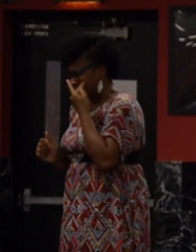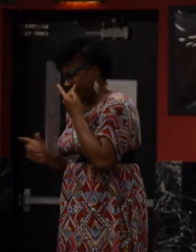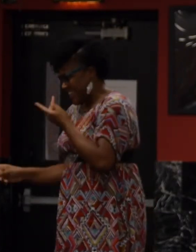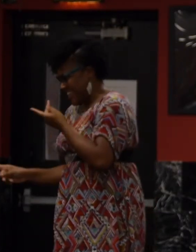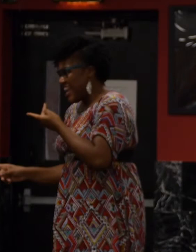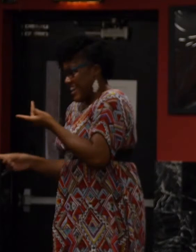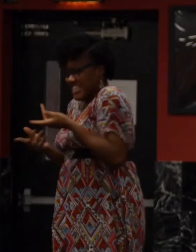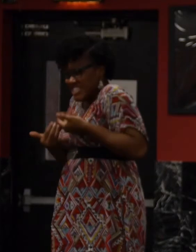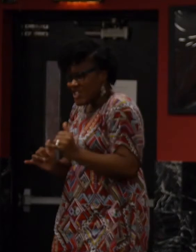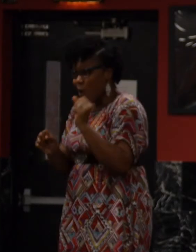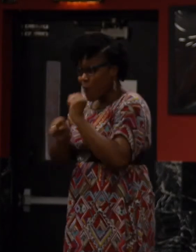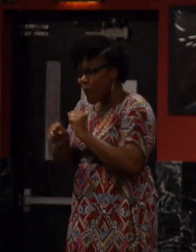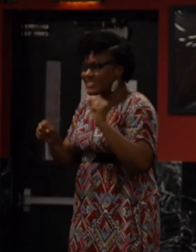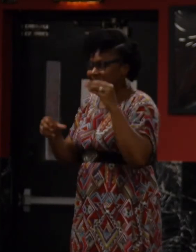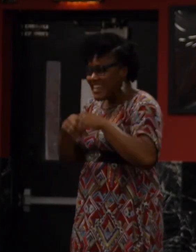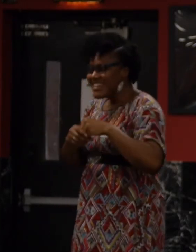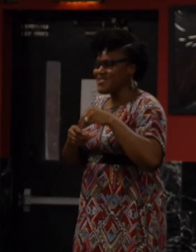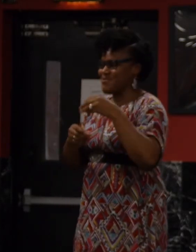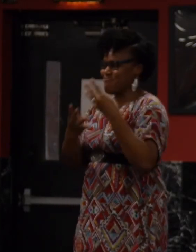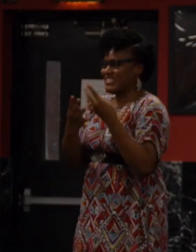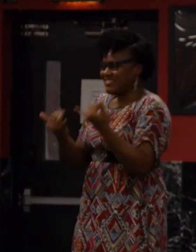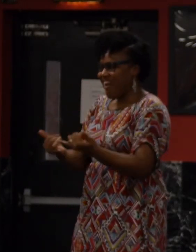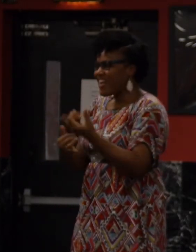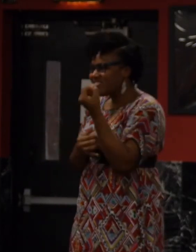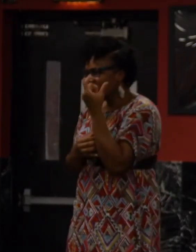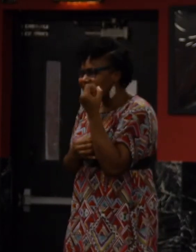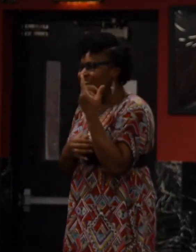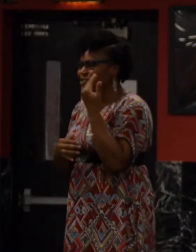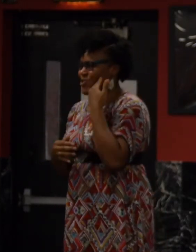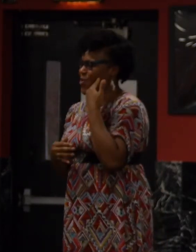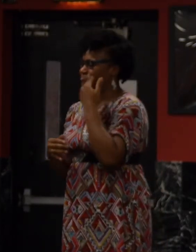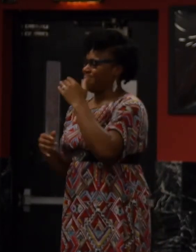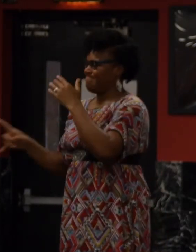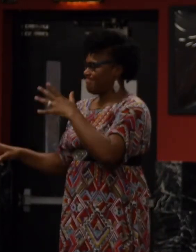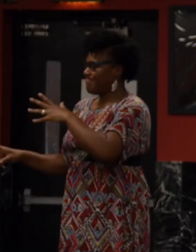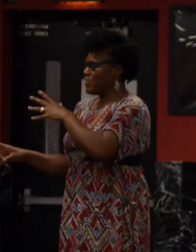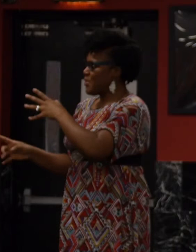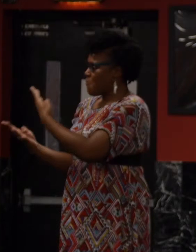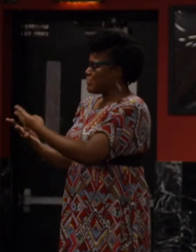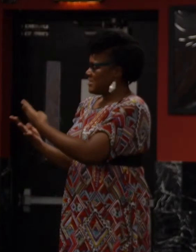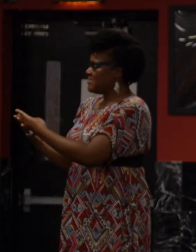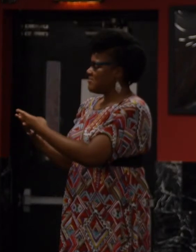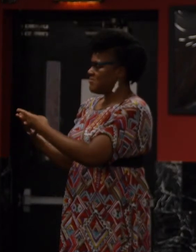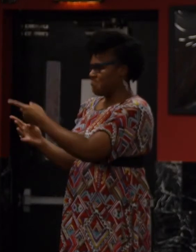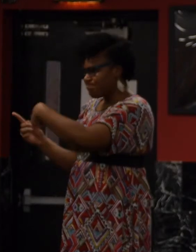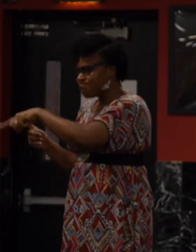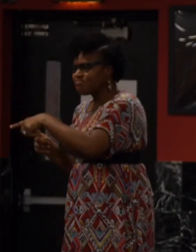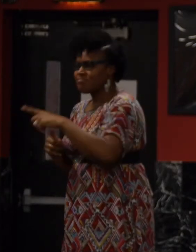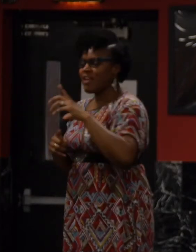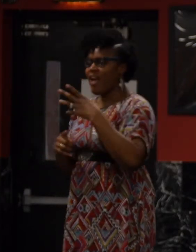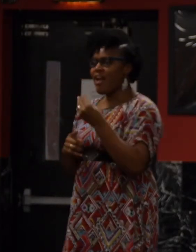he definitely understands the contradictions and conditions inherent to prisoners in this country.